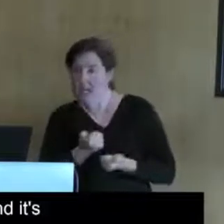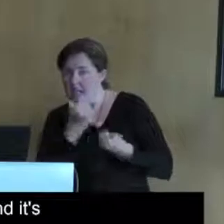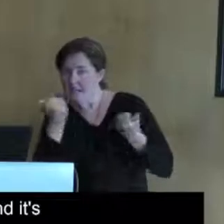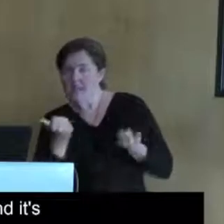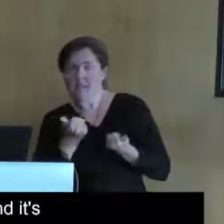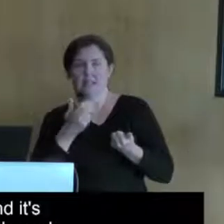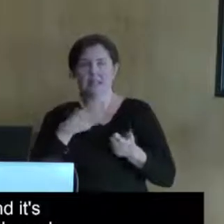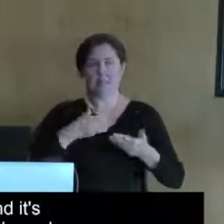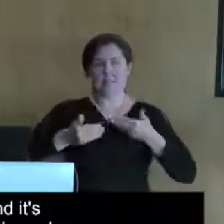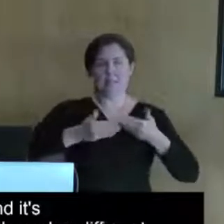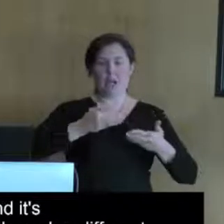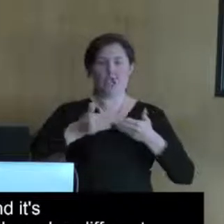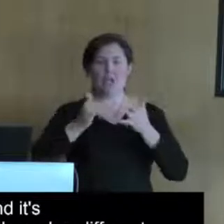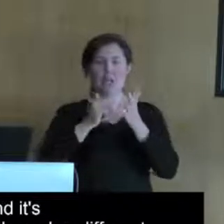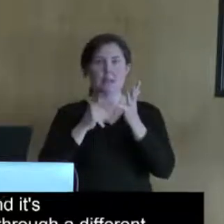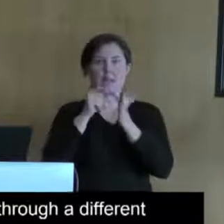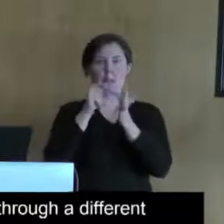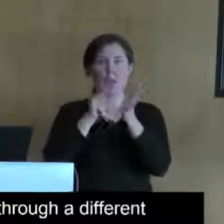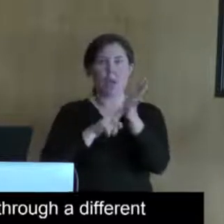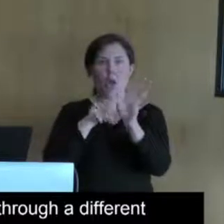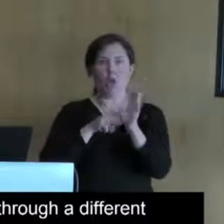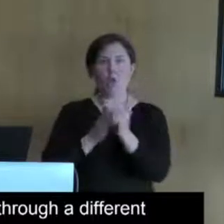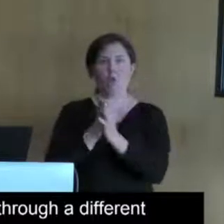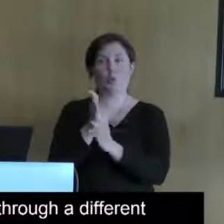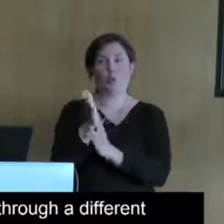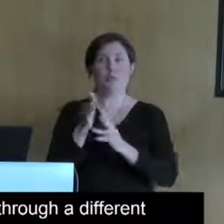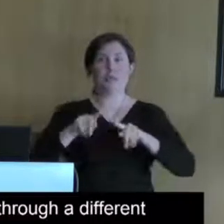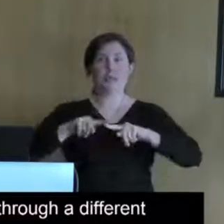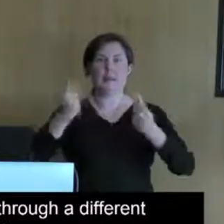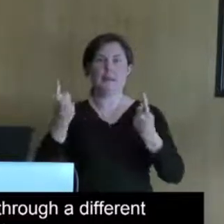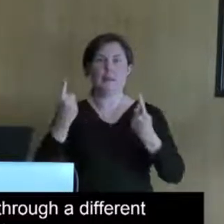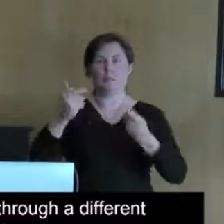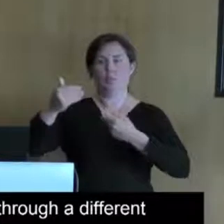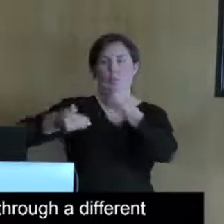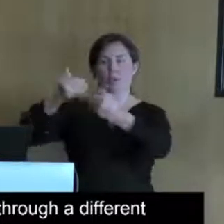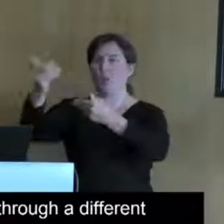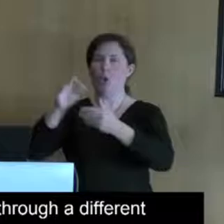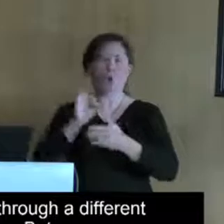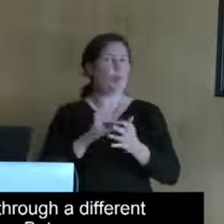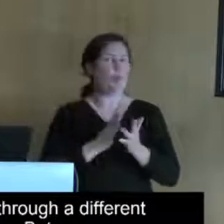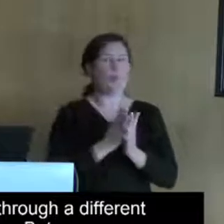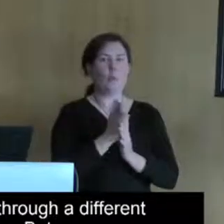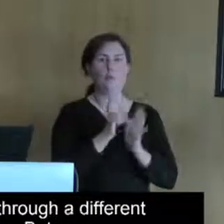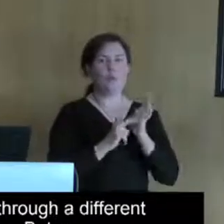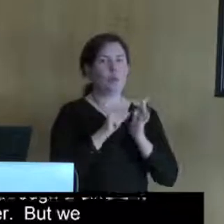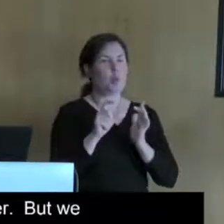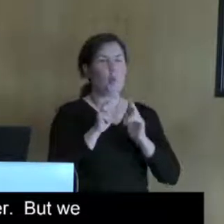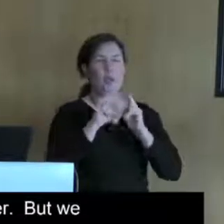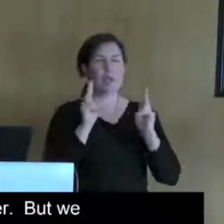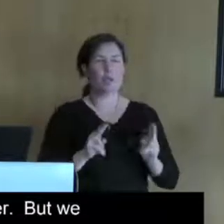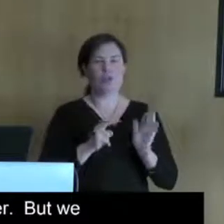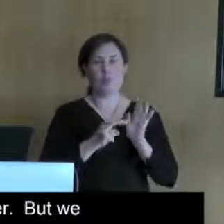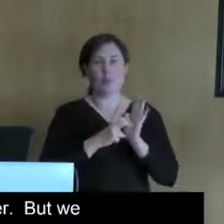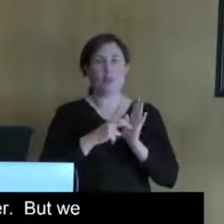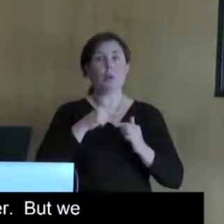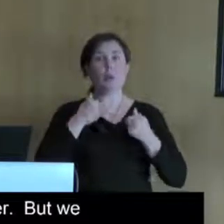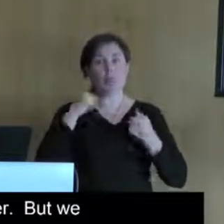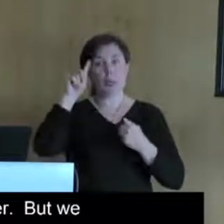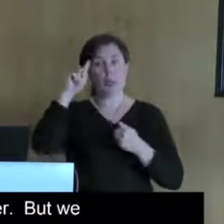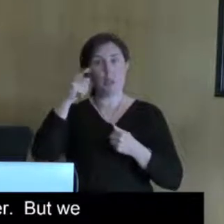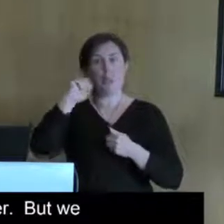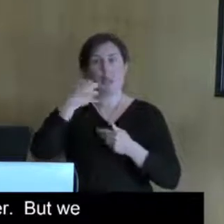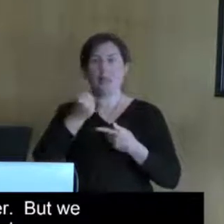Supply of additional public housing and community housing properties is really important, and it's